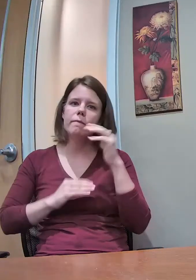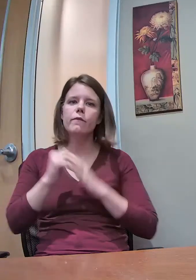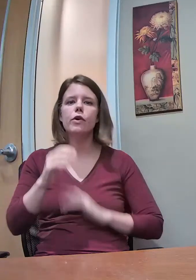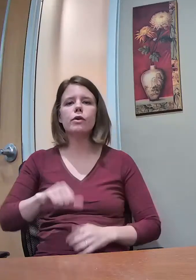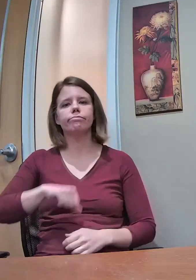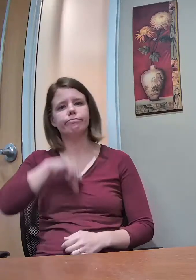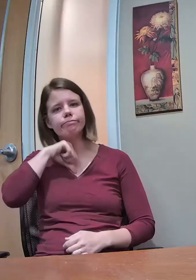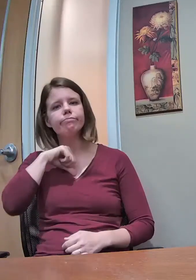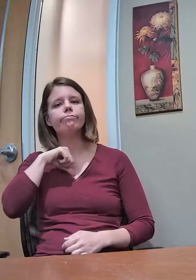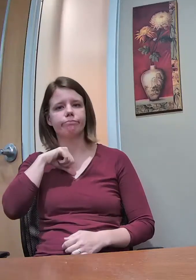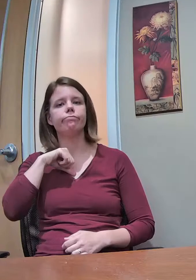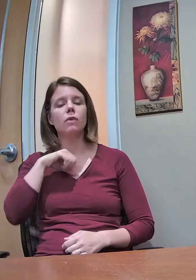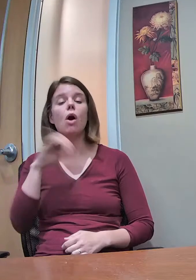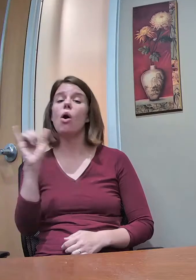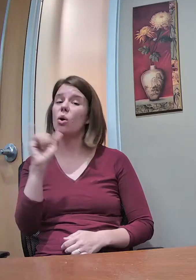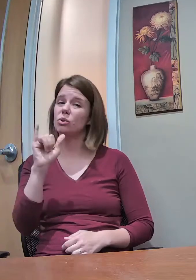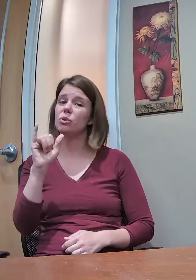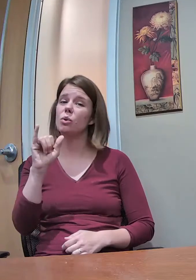safe.